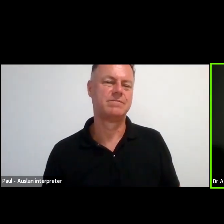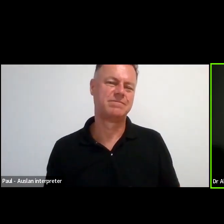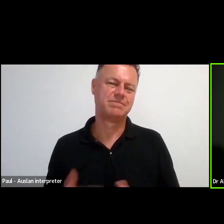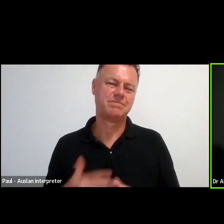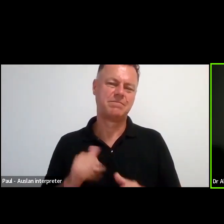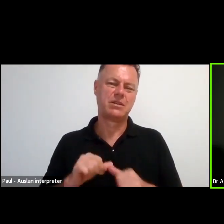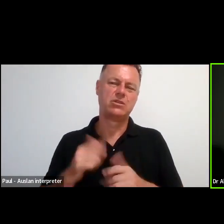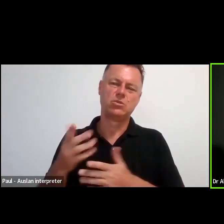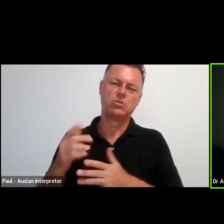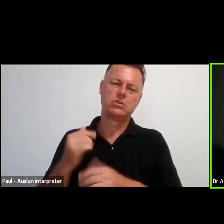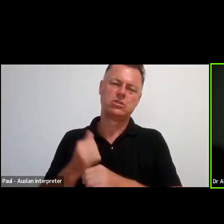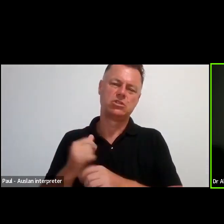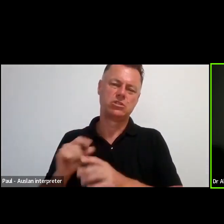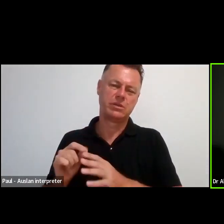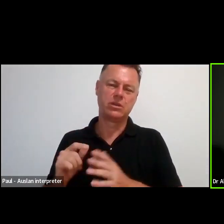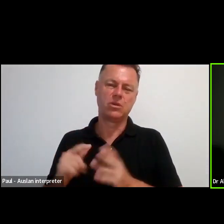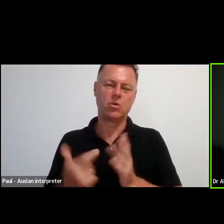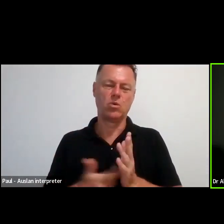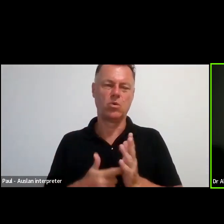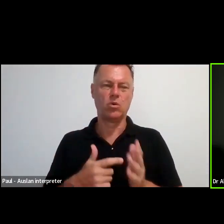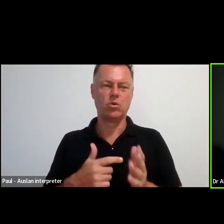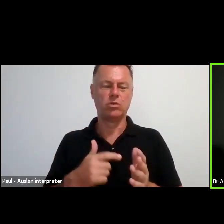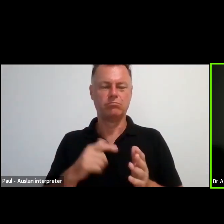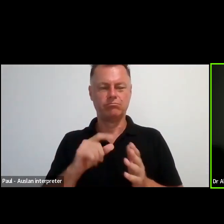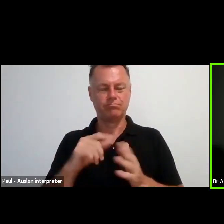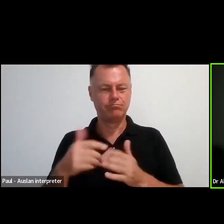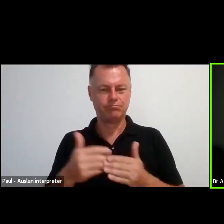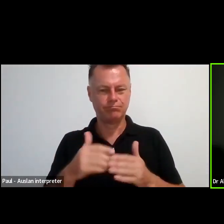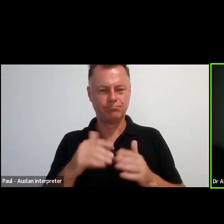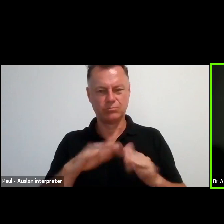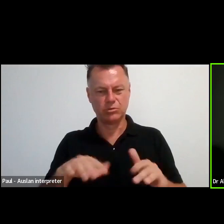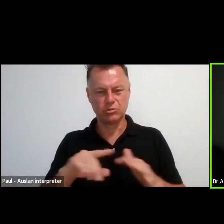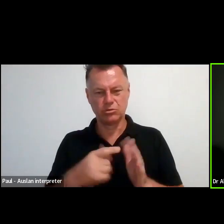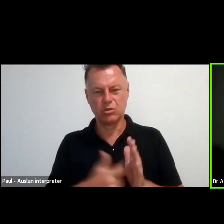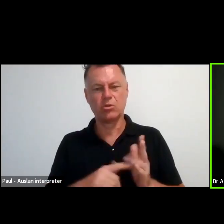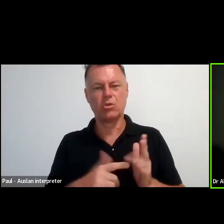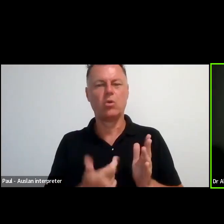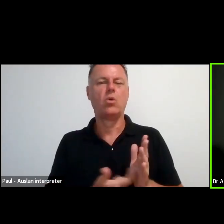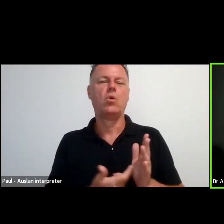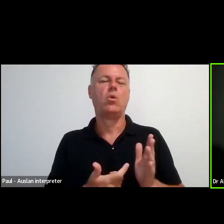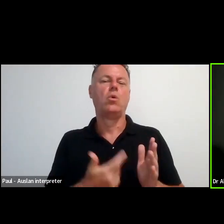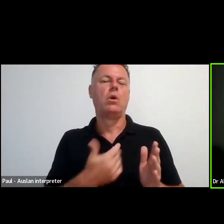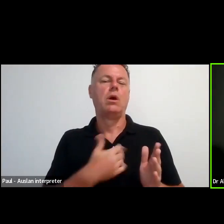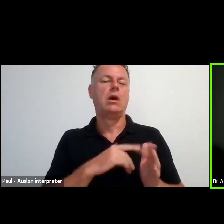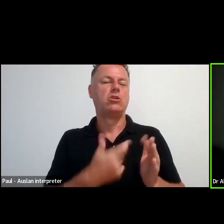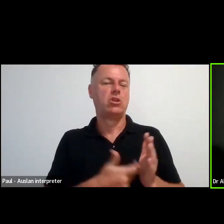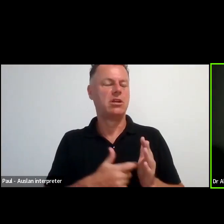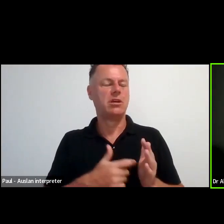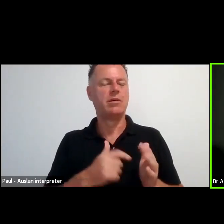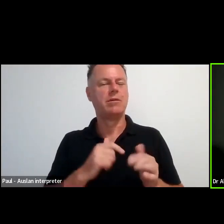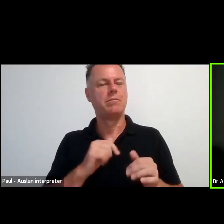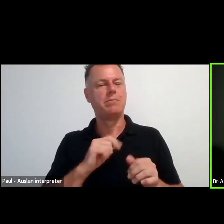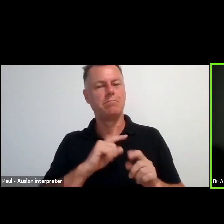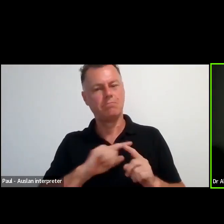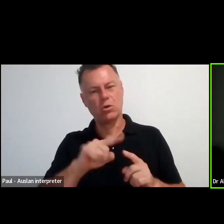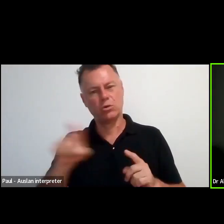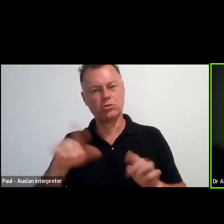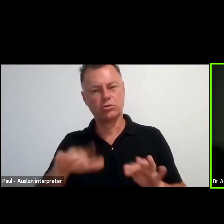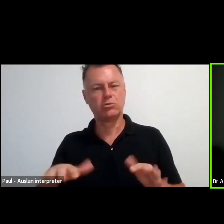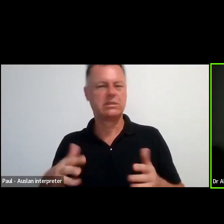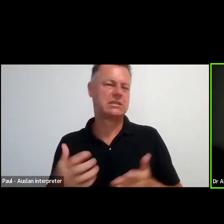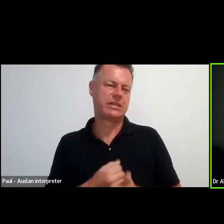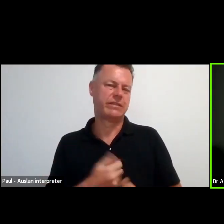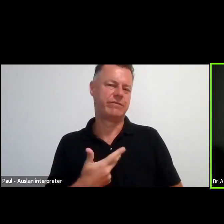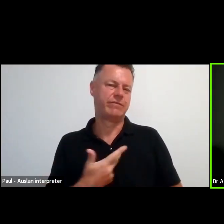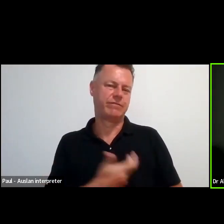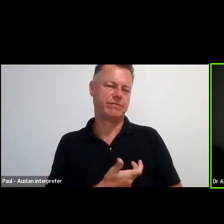pediatrician or their cardiologist. But in most cases, it would be safe and still recommended But for those individual cases, I'd recommend chatting